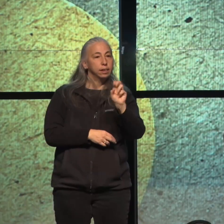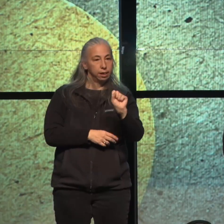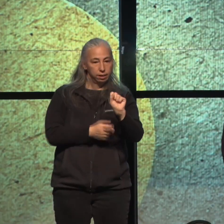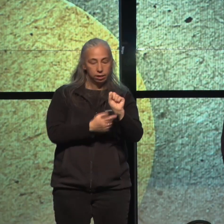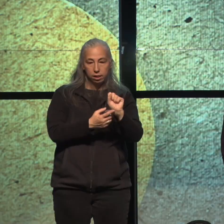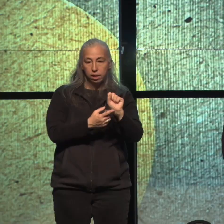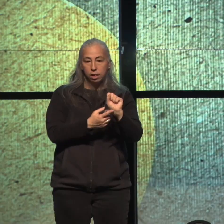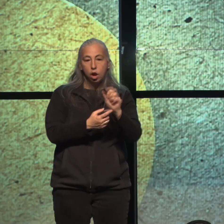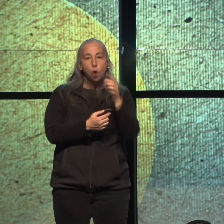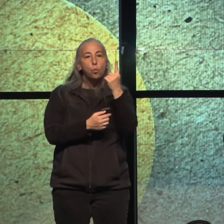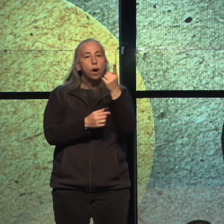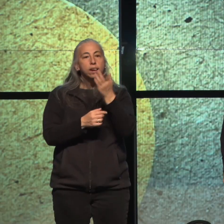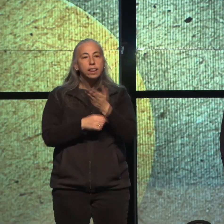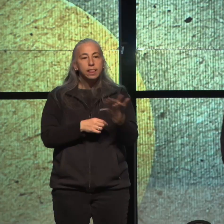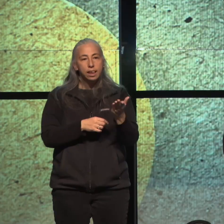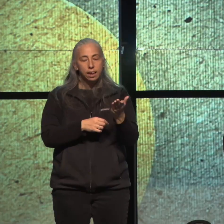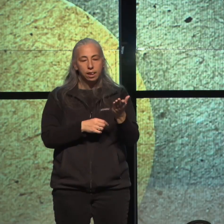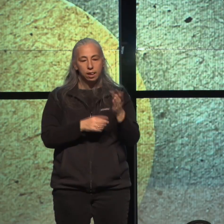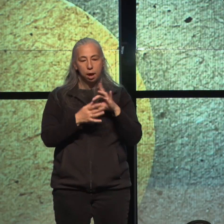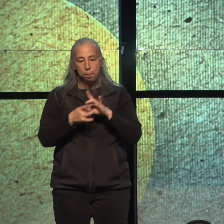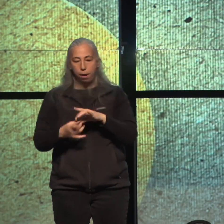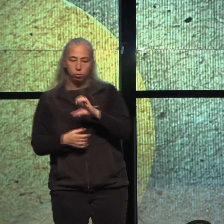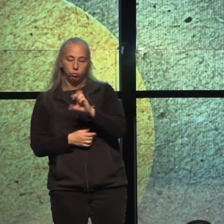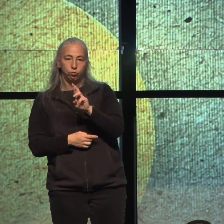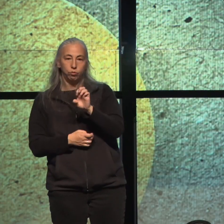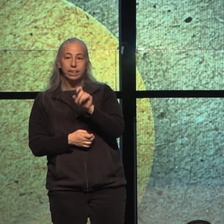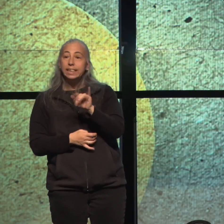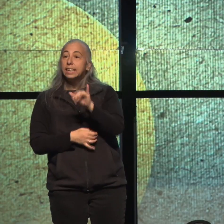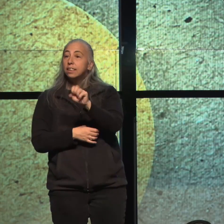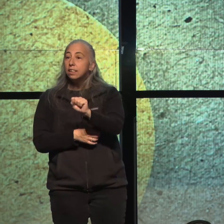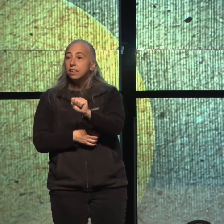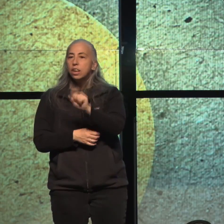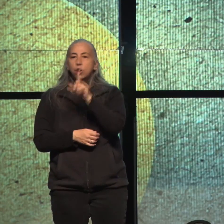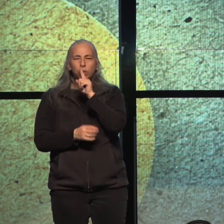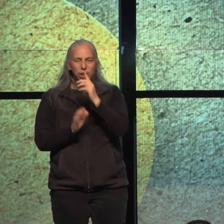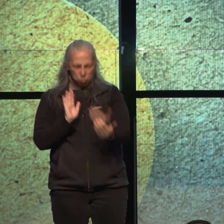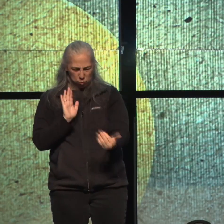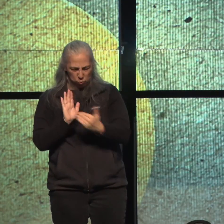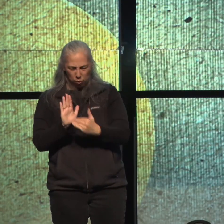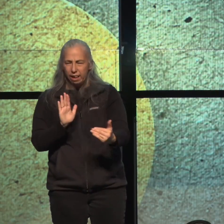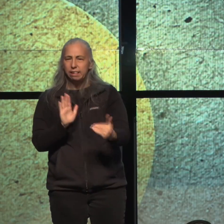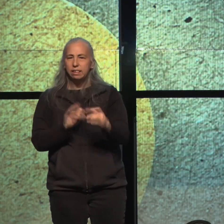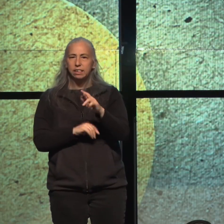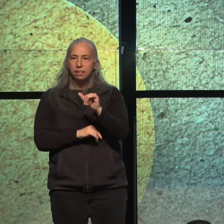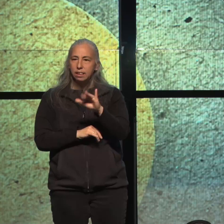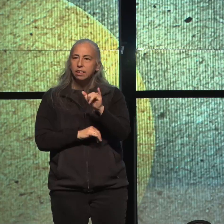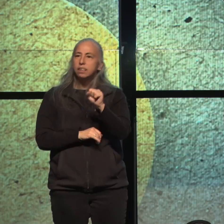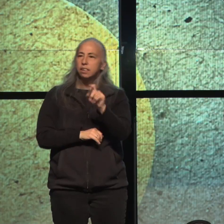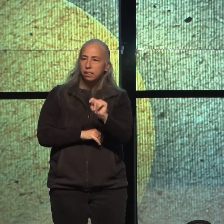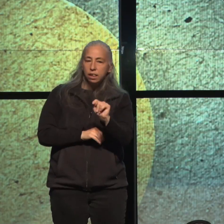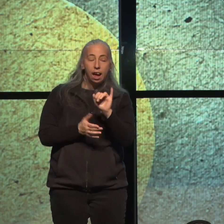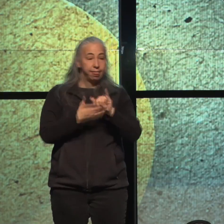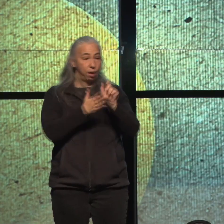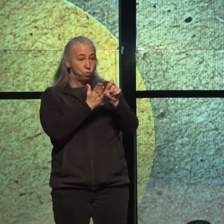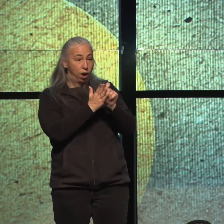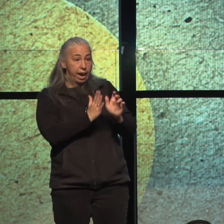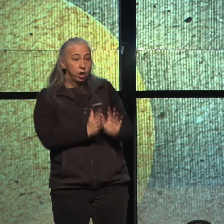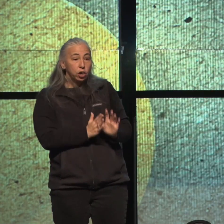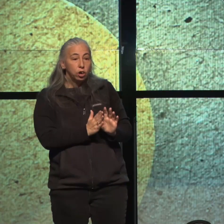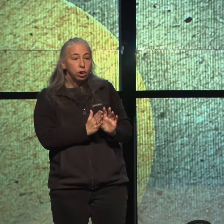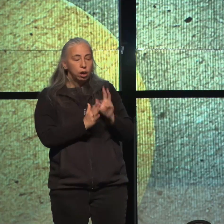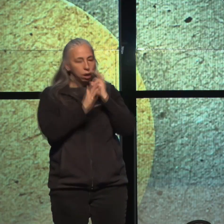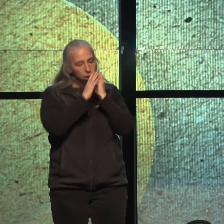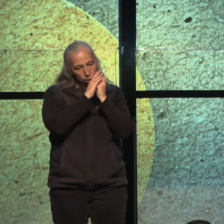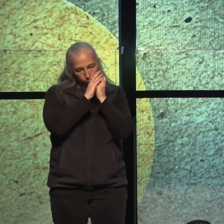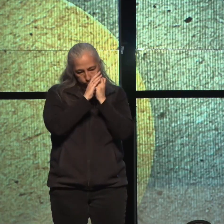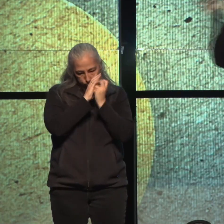racist thing about Cretans that the writer of Titus draws into. And he just